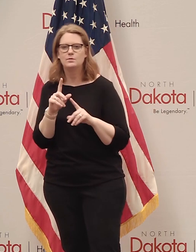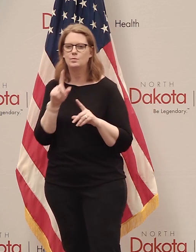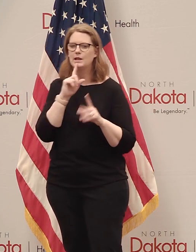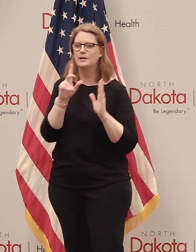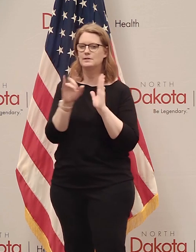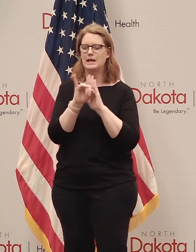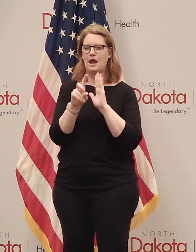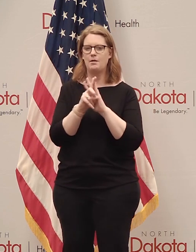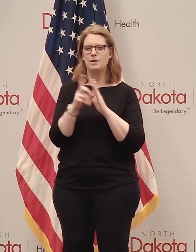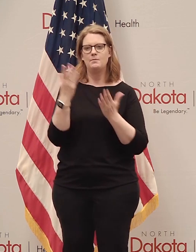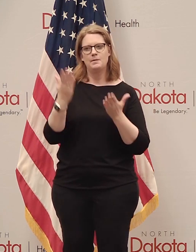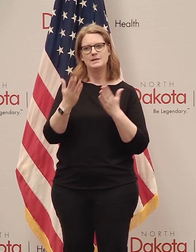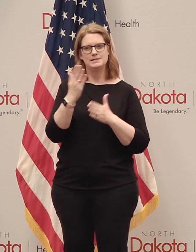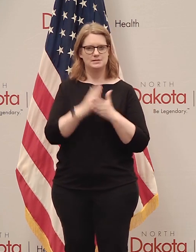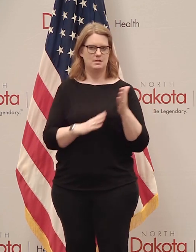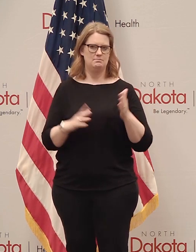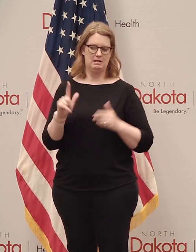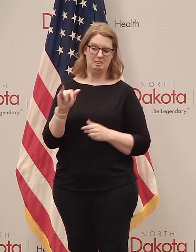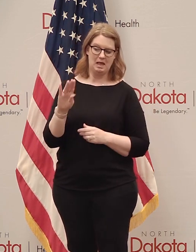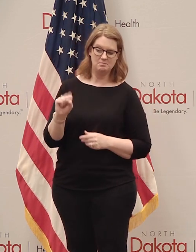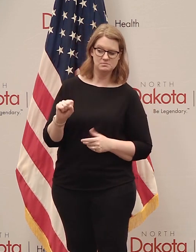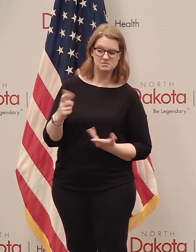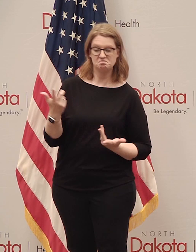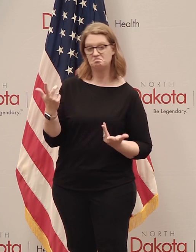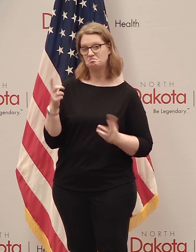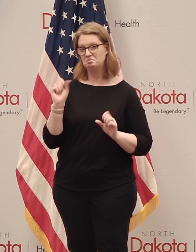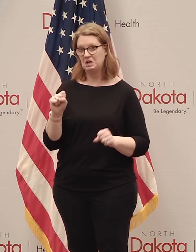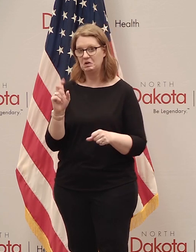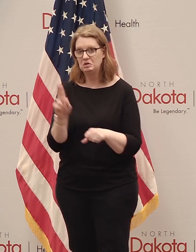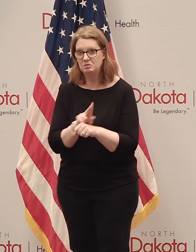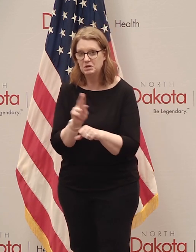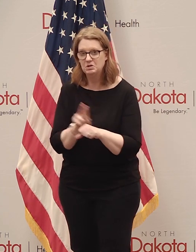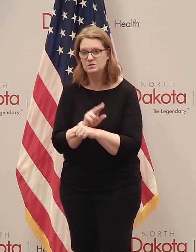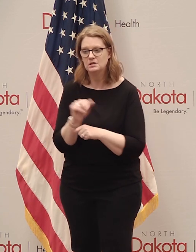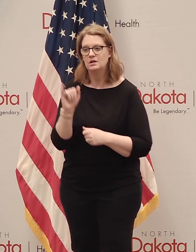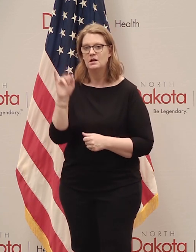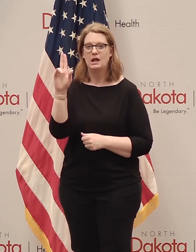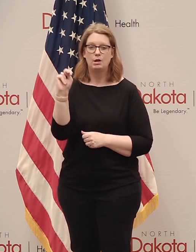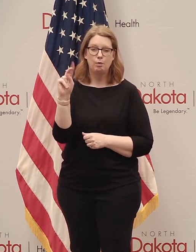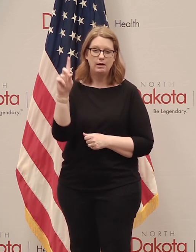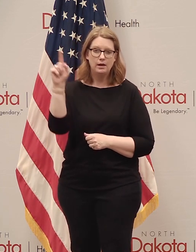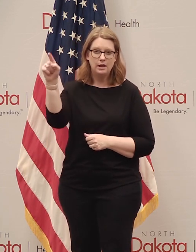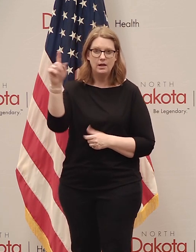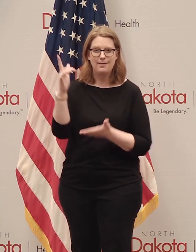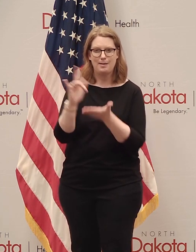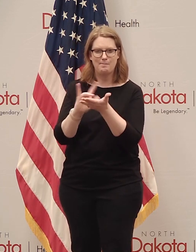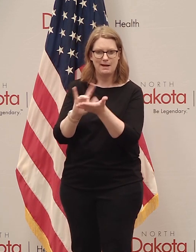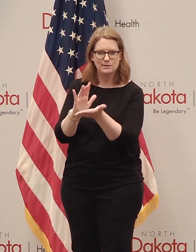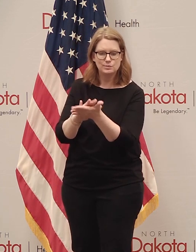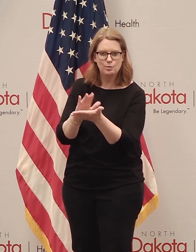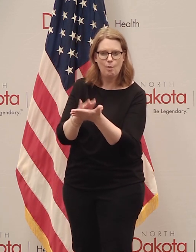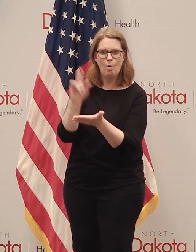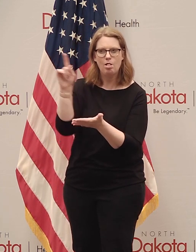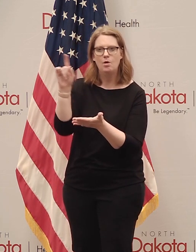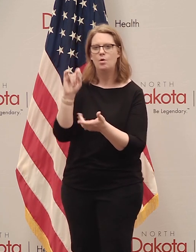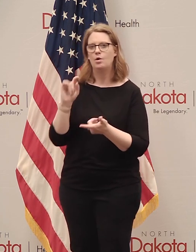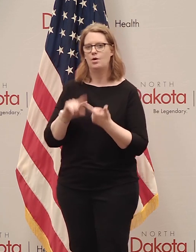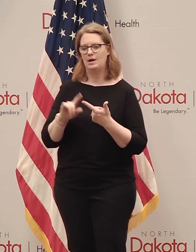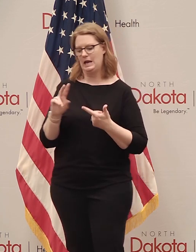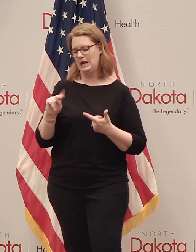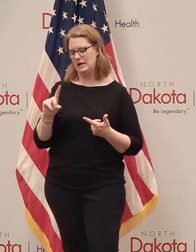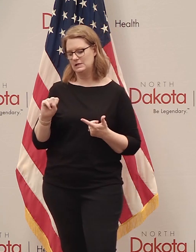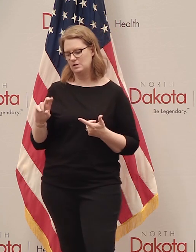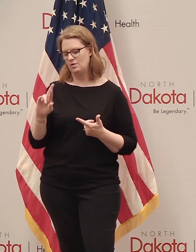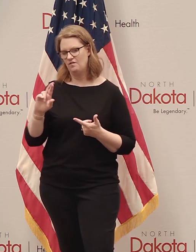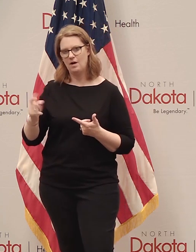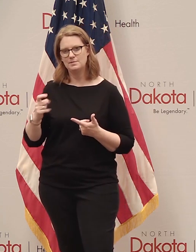that there may be some underutilized lab space at UND or at the medical school or at NDSU,